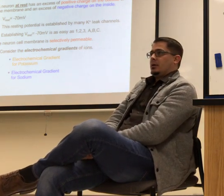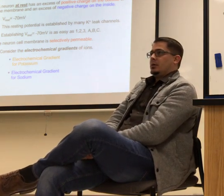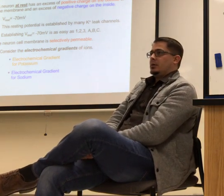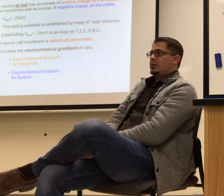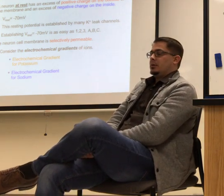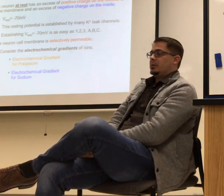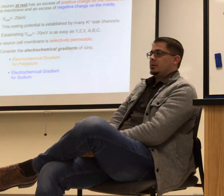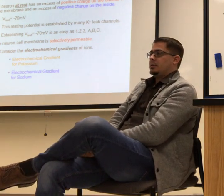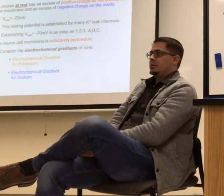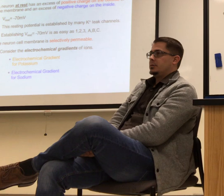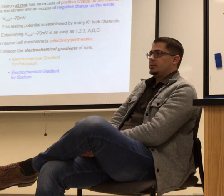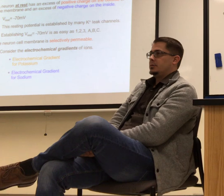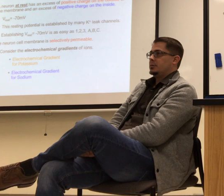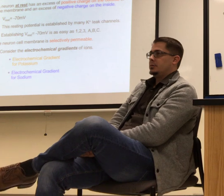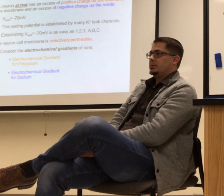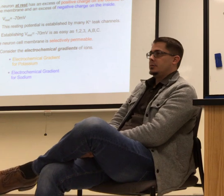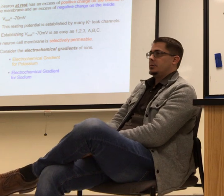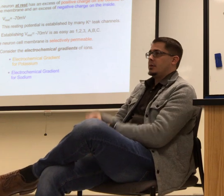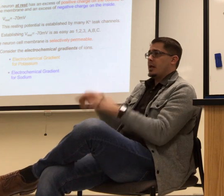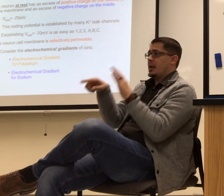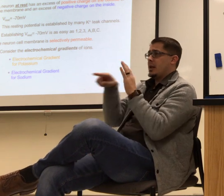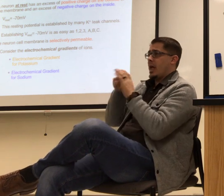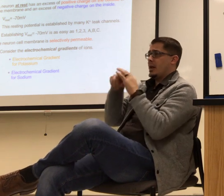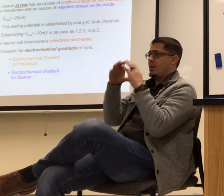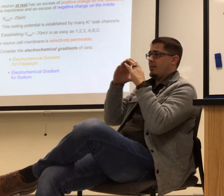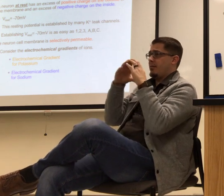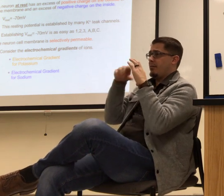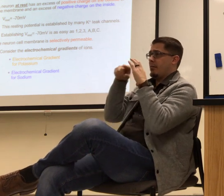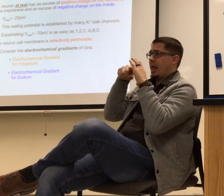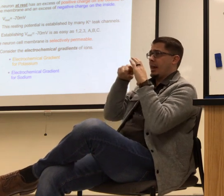This excess negative charge